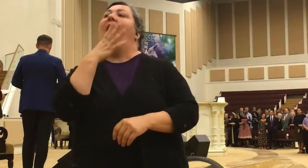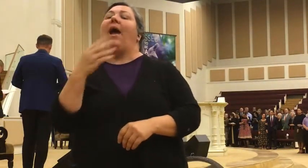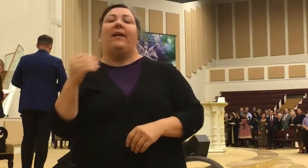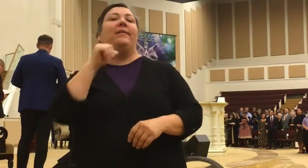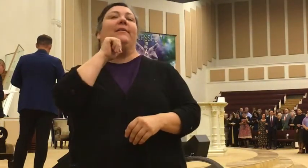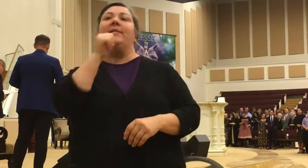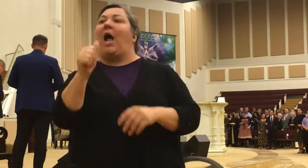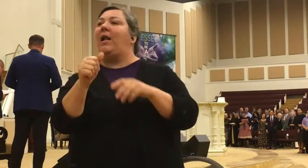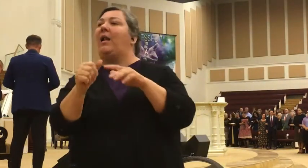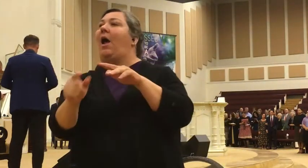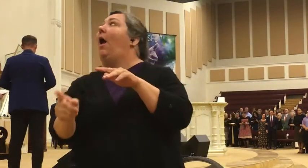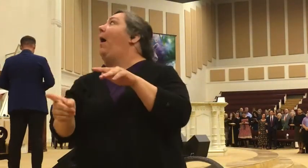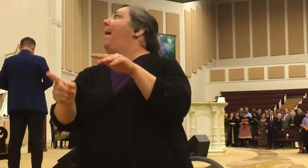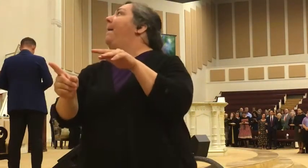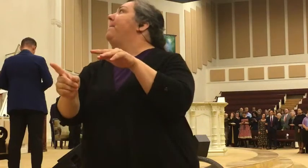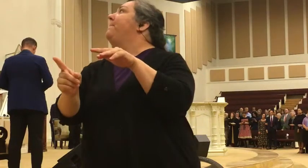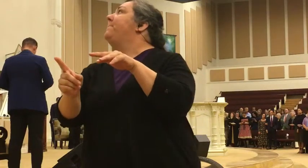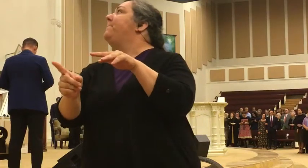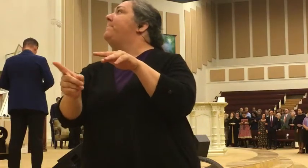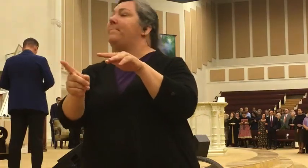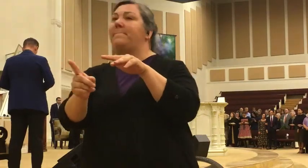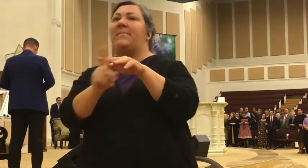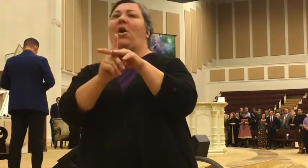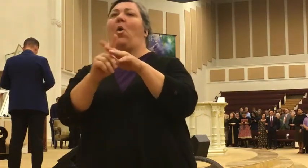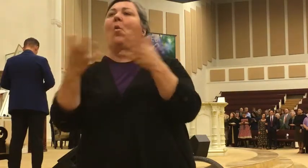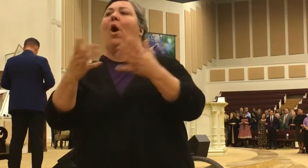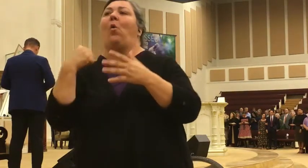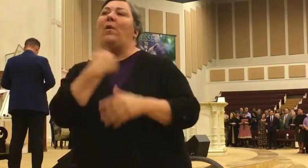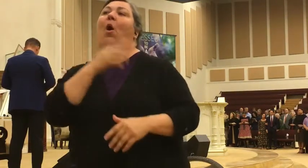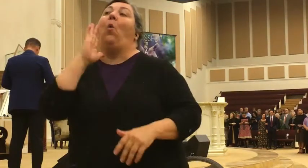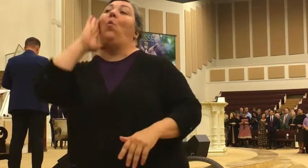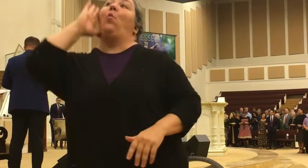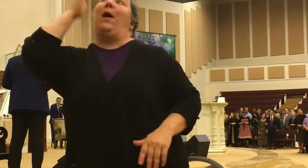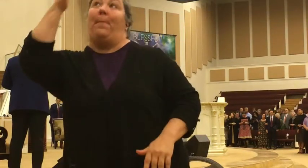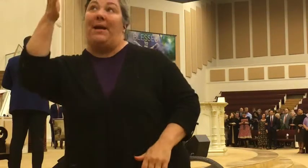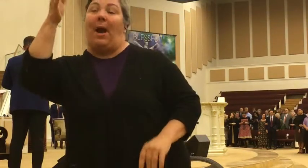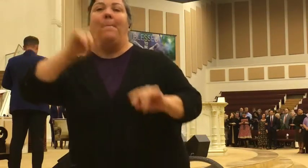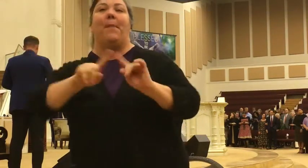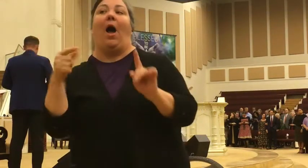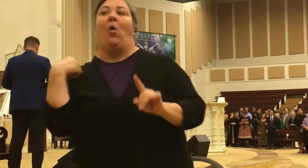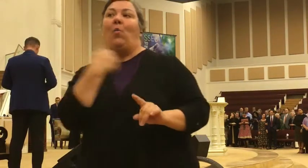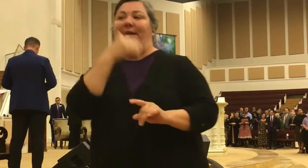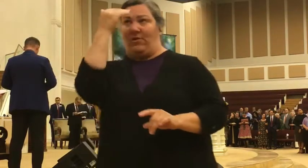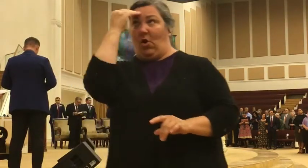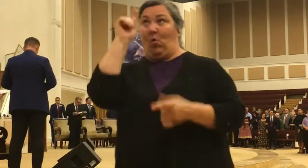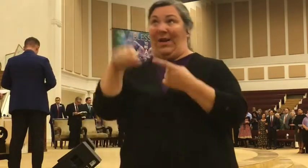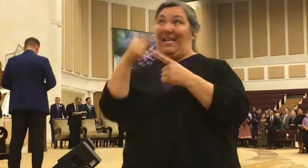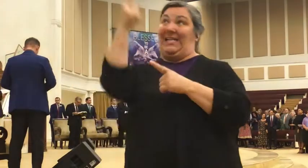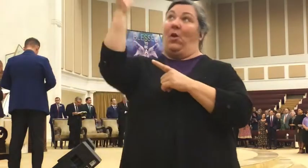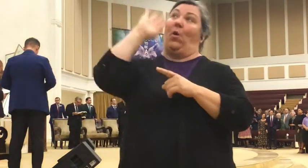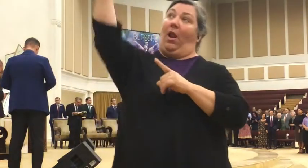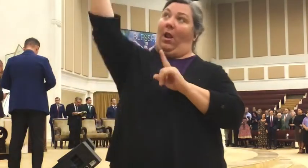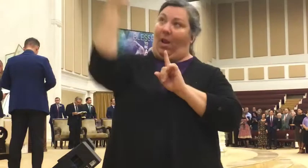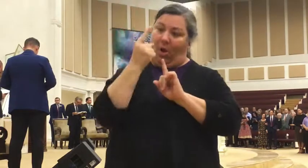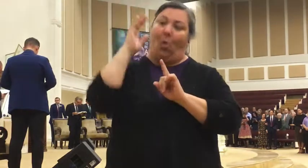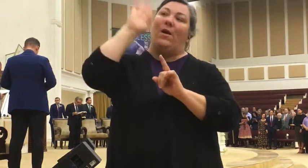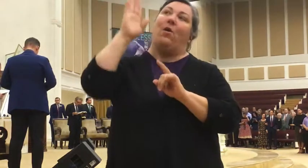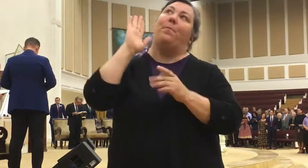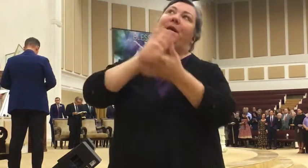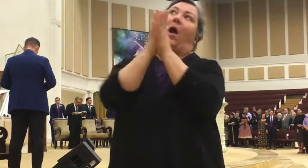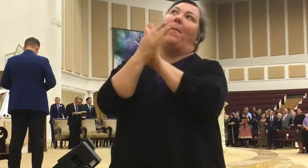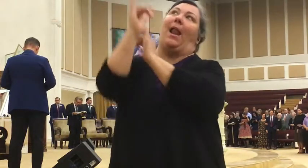yet appear what we shall be. But we know that when he shall appear, we shall be like